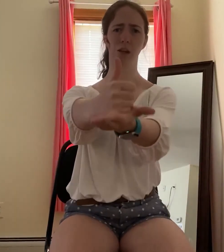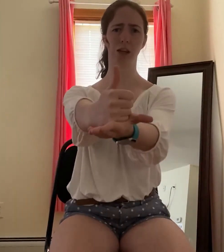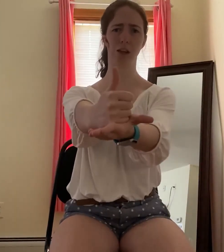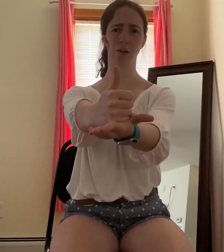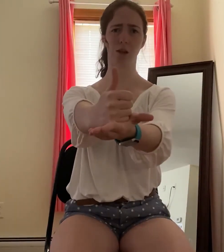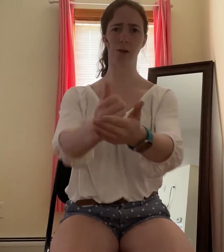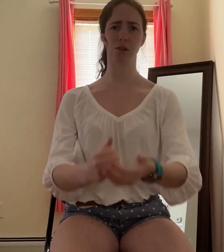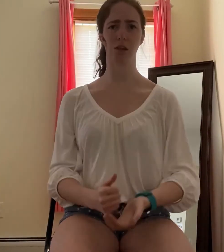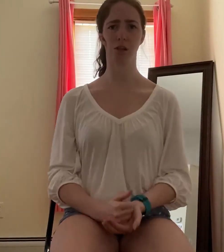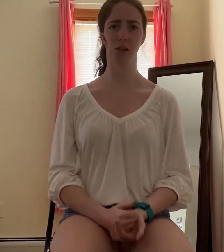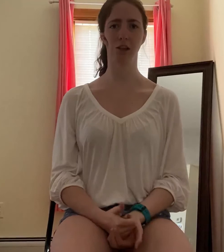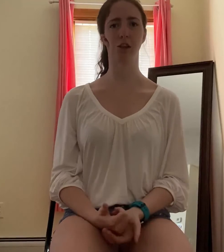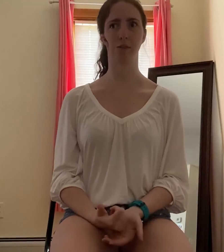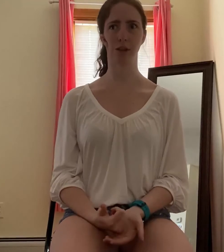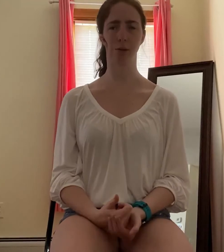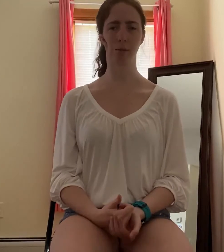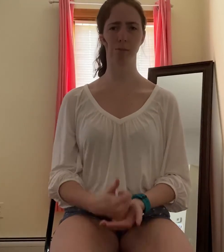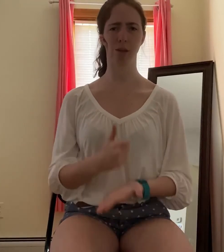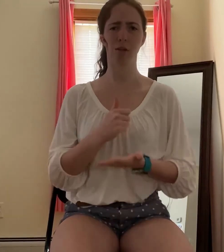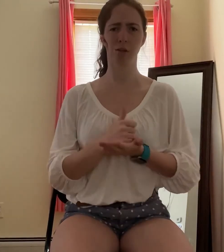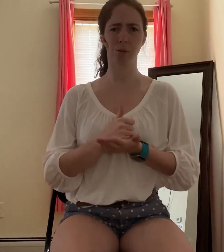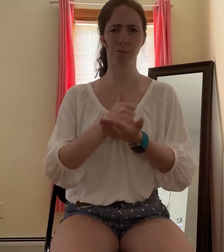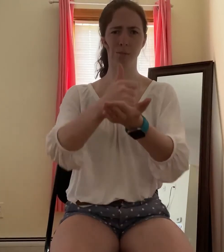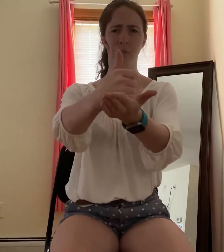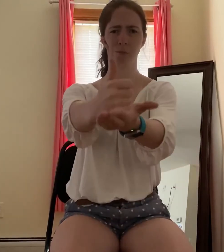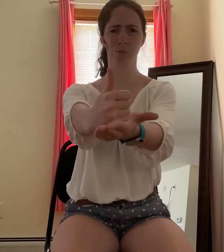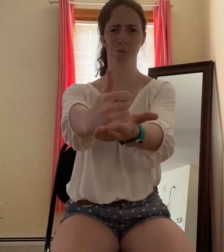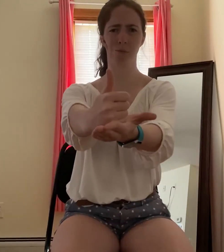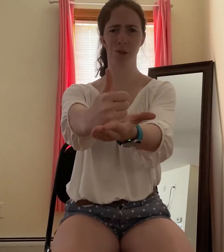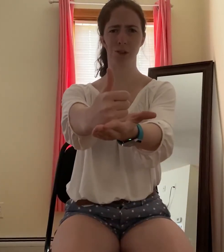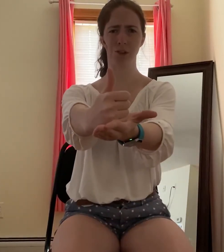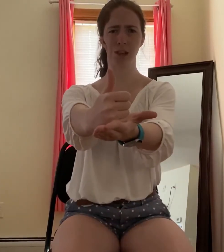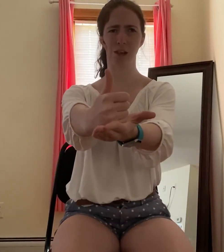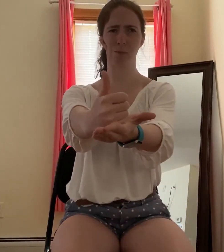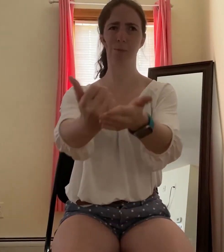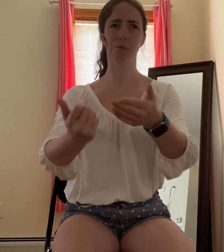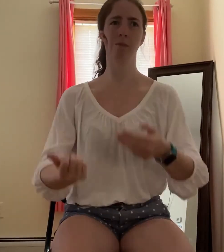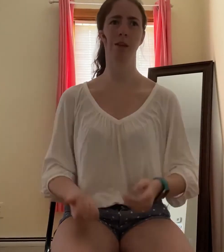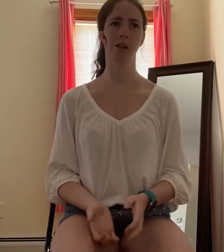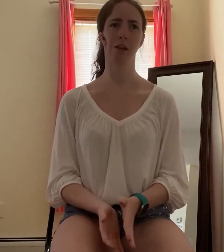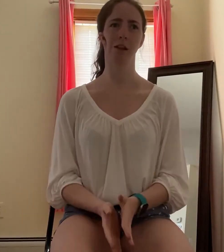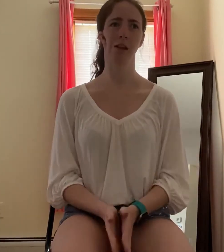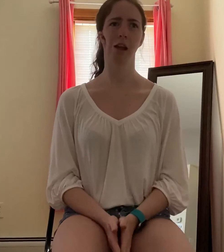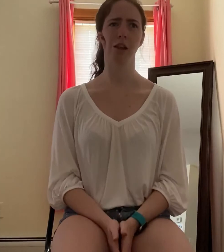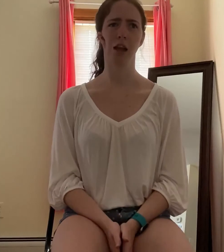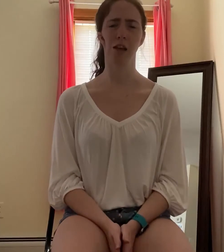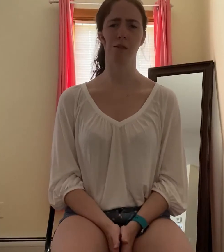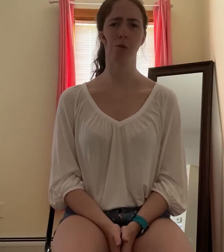and give it to the person, like you're giving them help. So, do you need help? And then if you want to